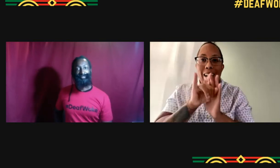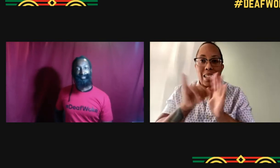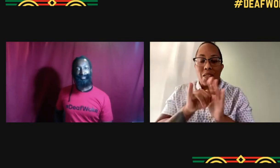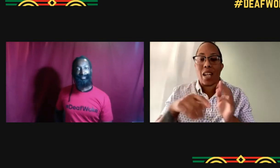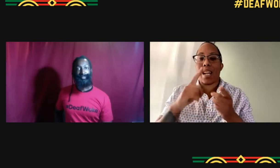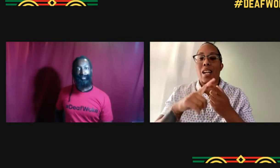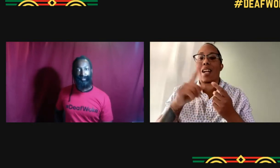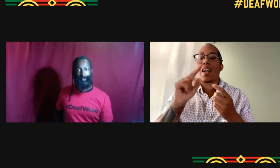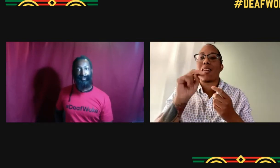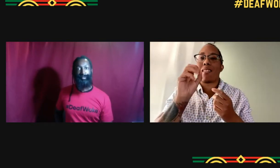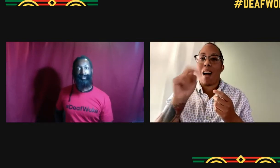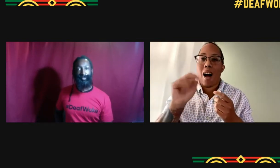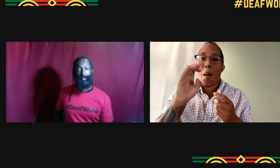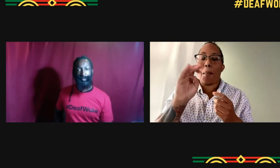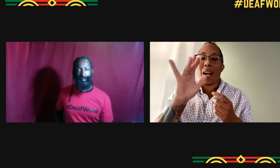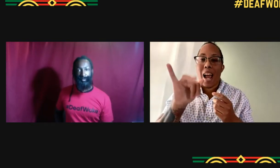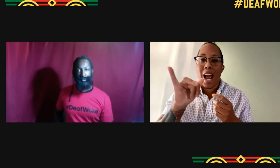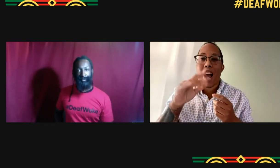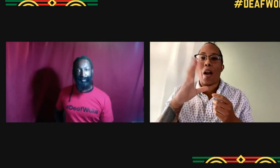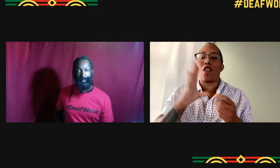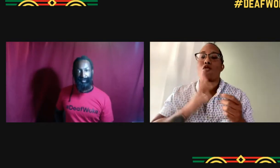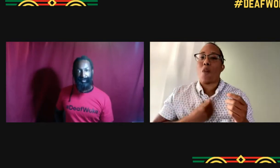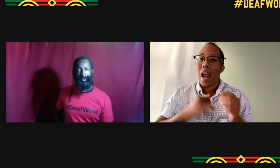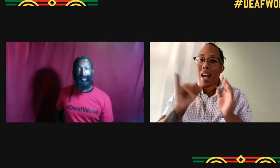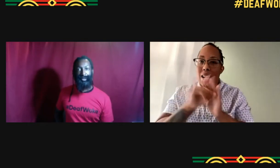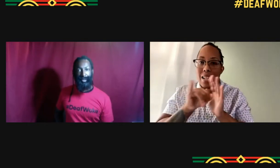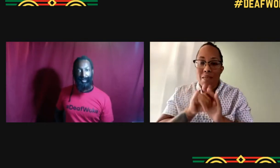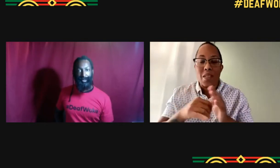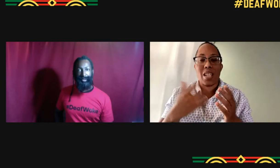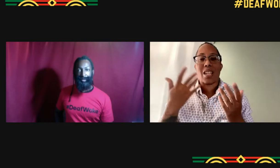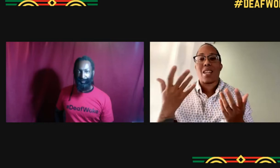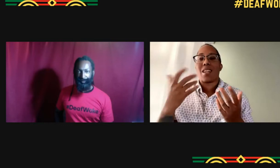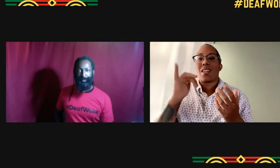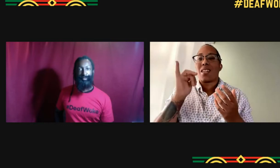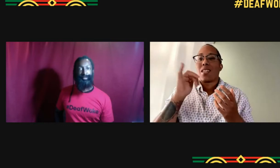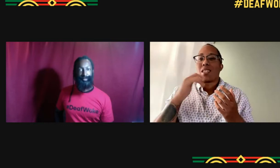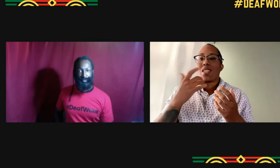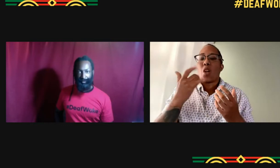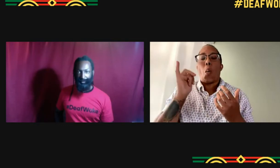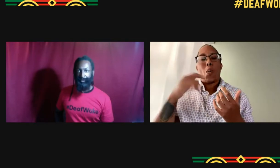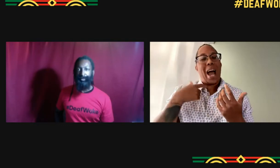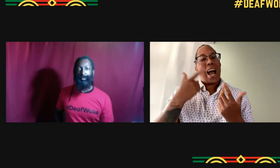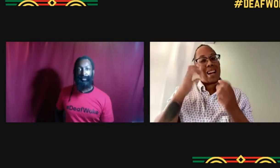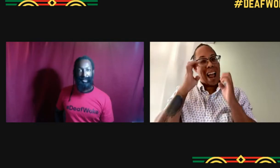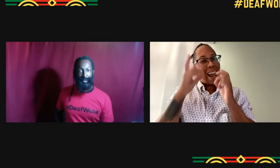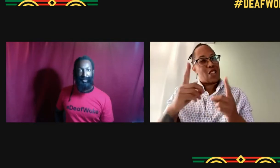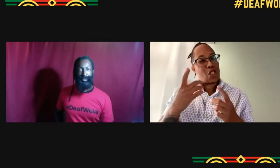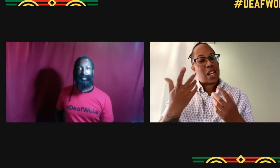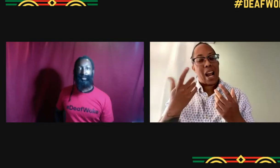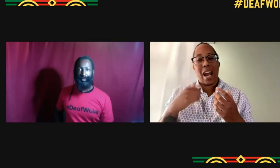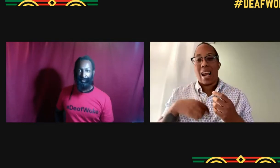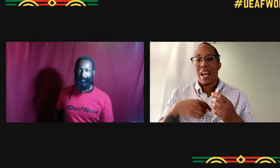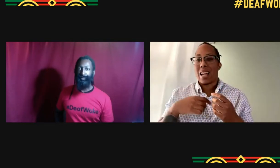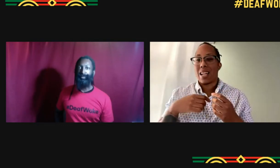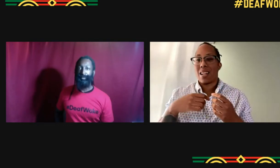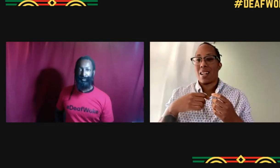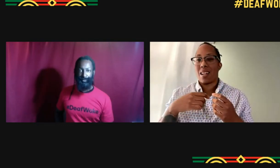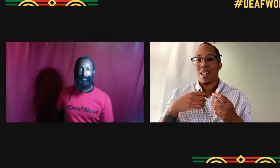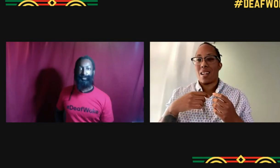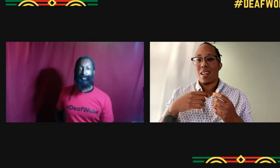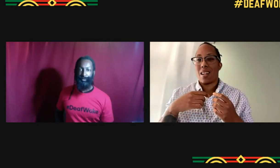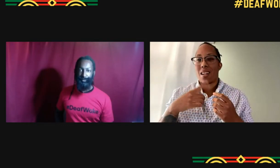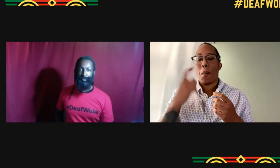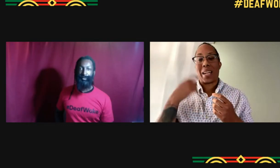to queer identities, non-binary and trans identities. So I